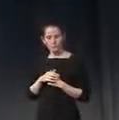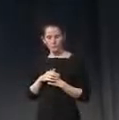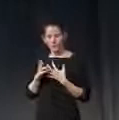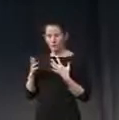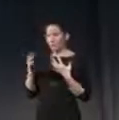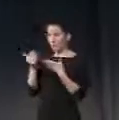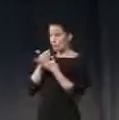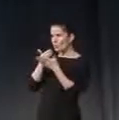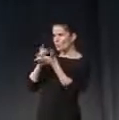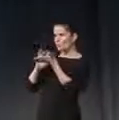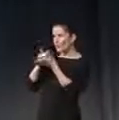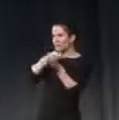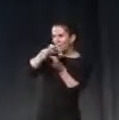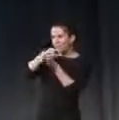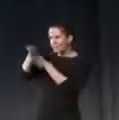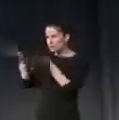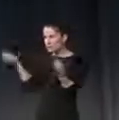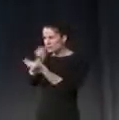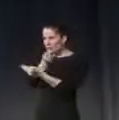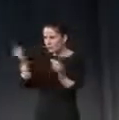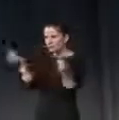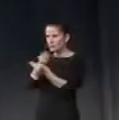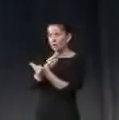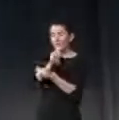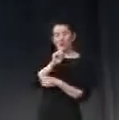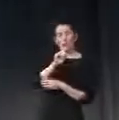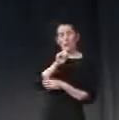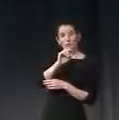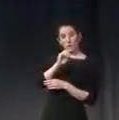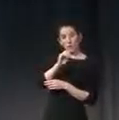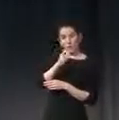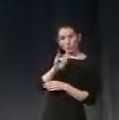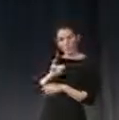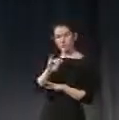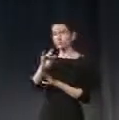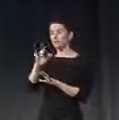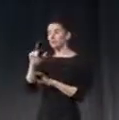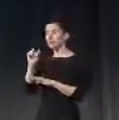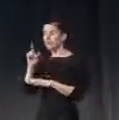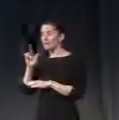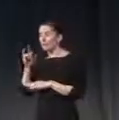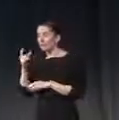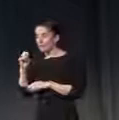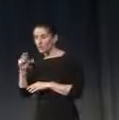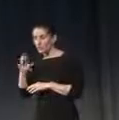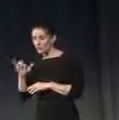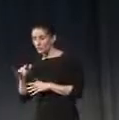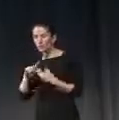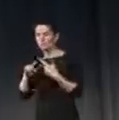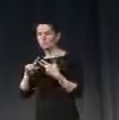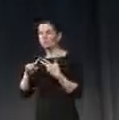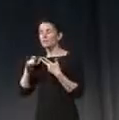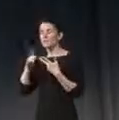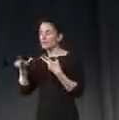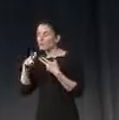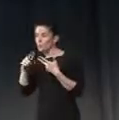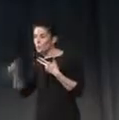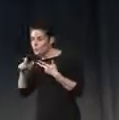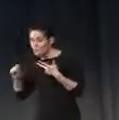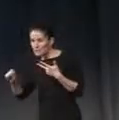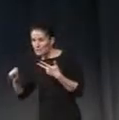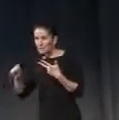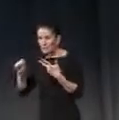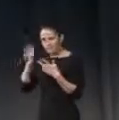new medical specialties of otology and laryngology, the emerging academic discipline of linguistics, with its focus on